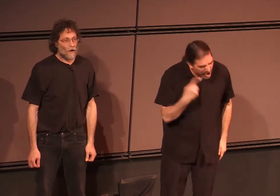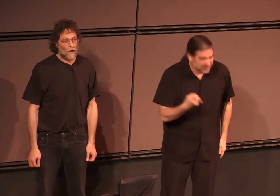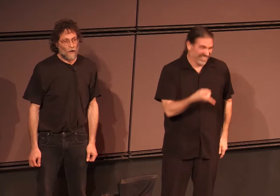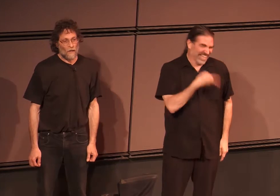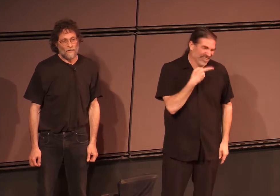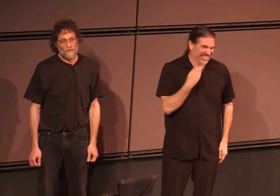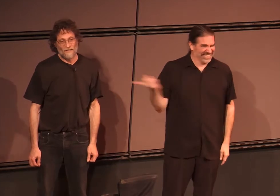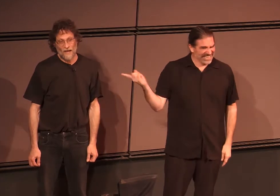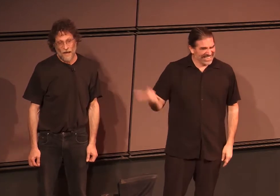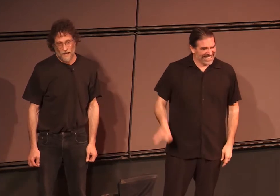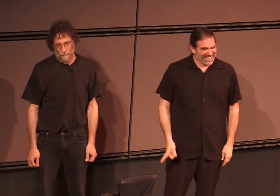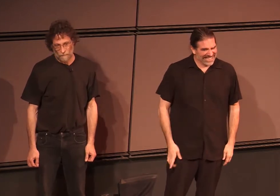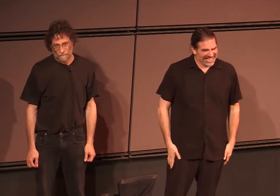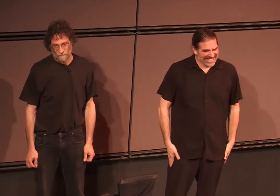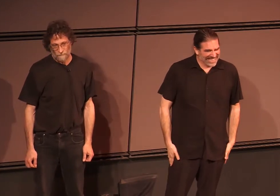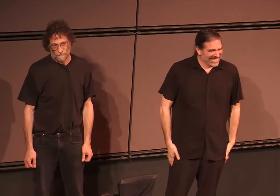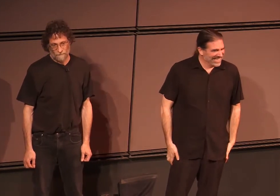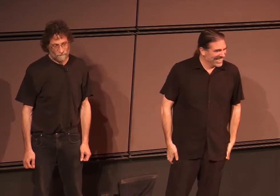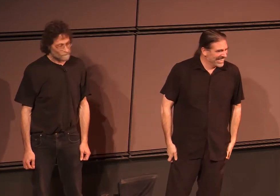all the time.